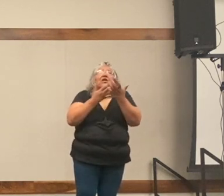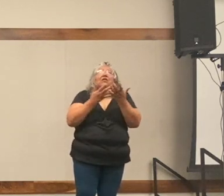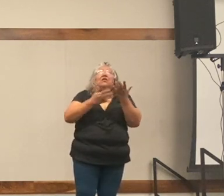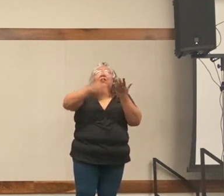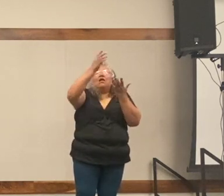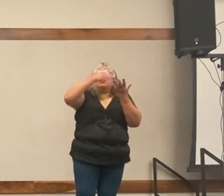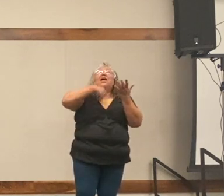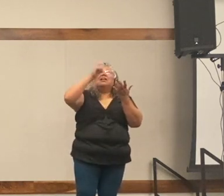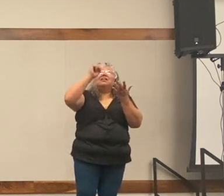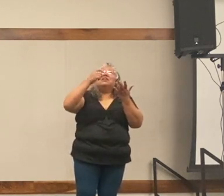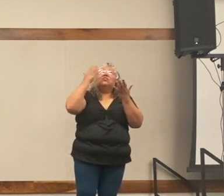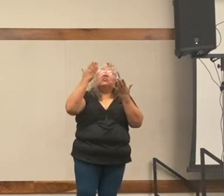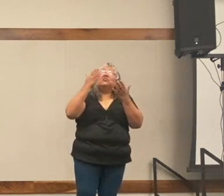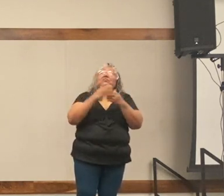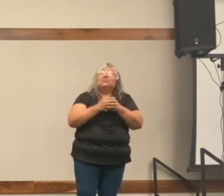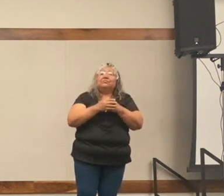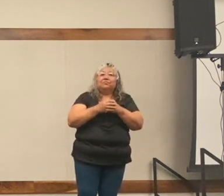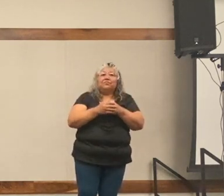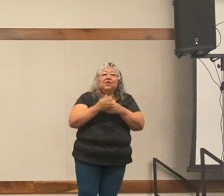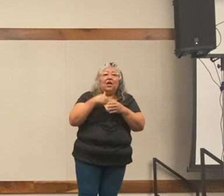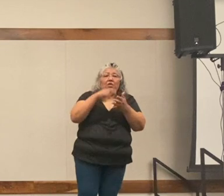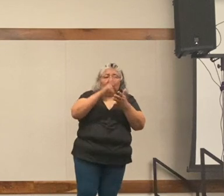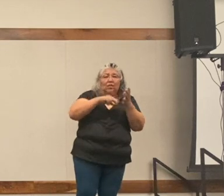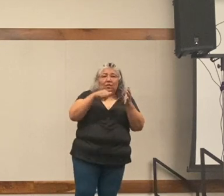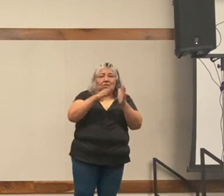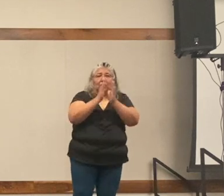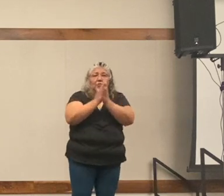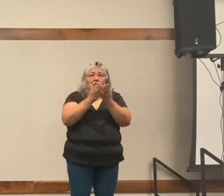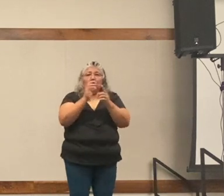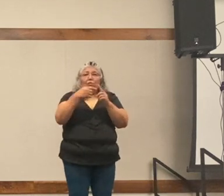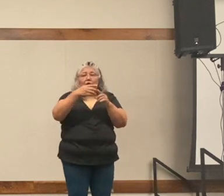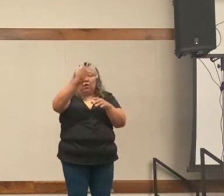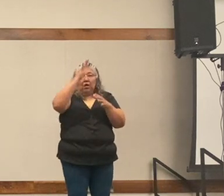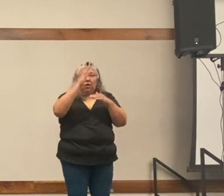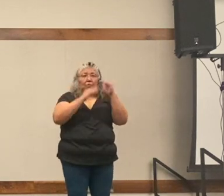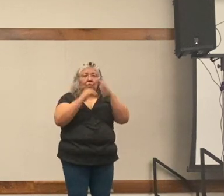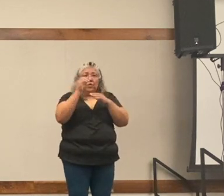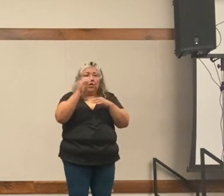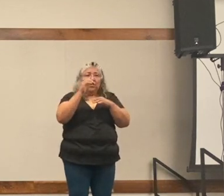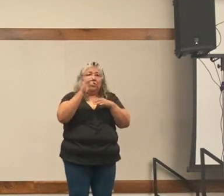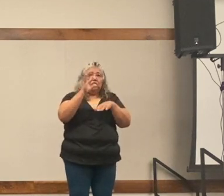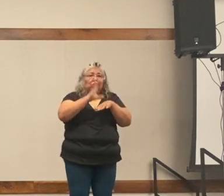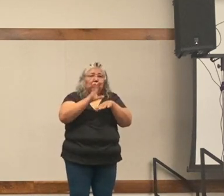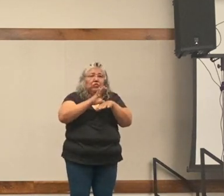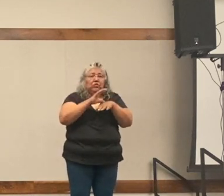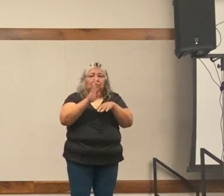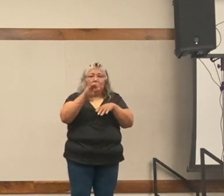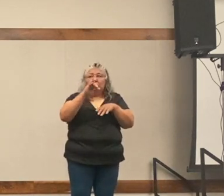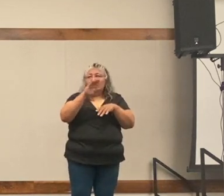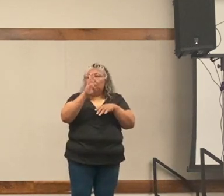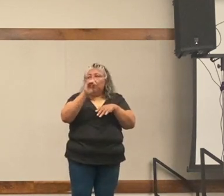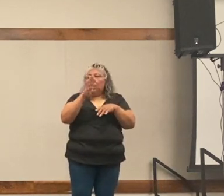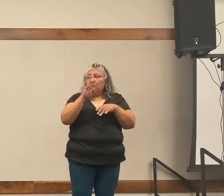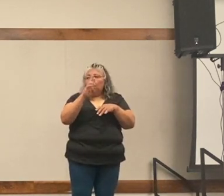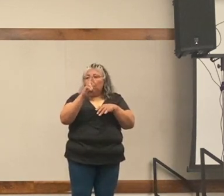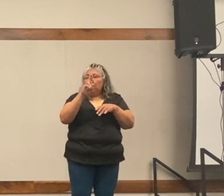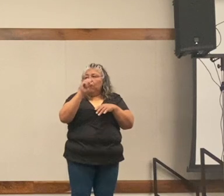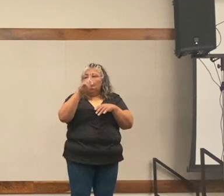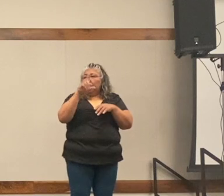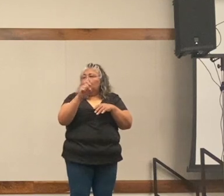you. I was reading this book called When God Builds a Church by Bob Russell. I was reading this book,